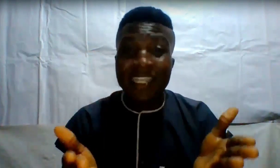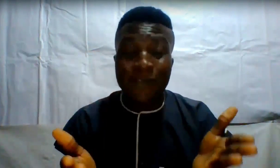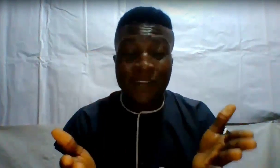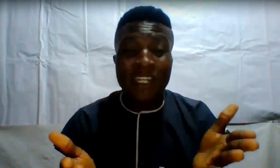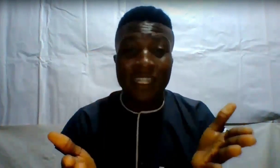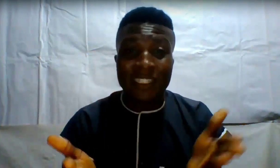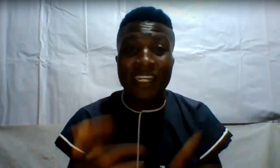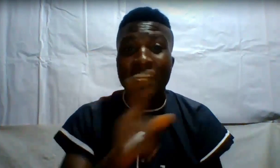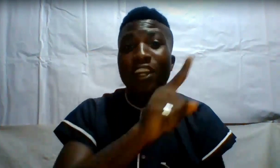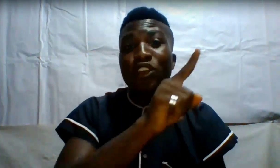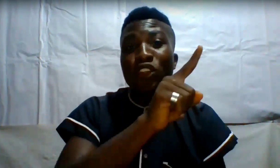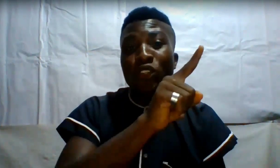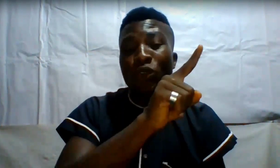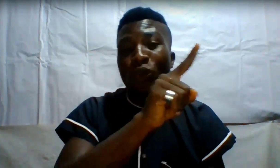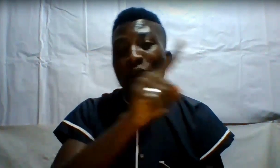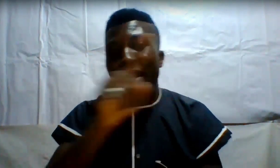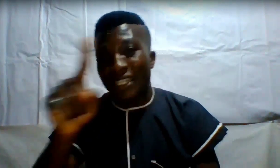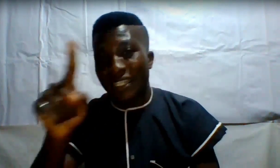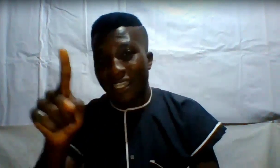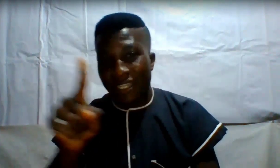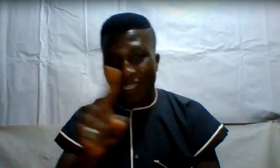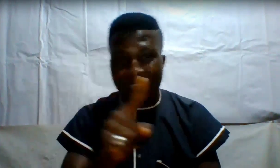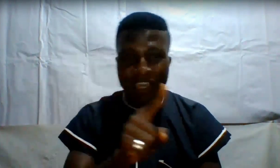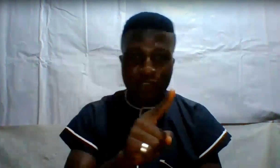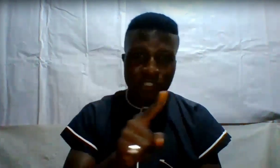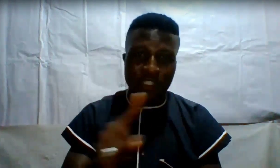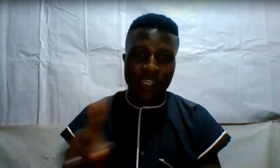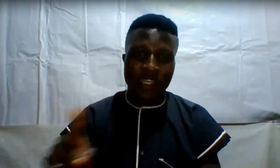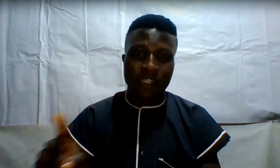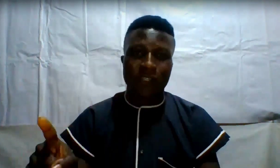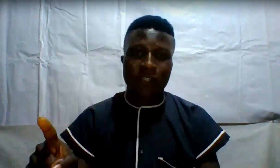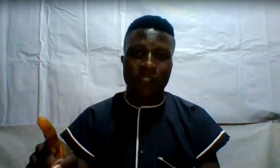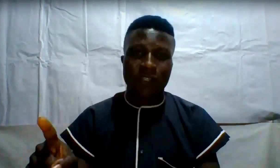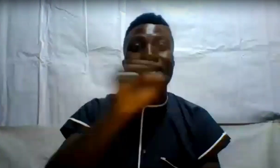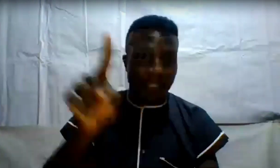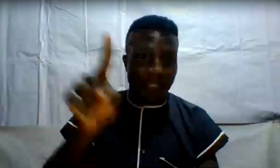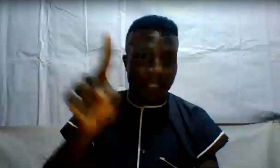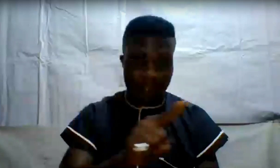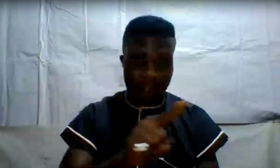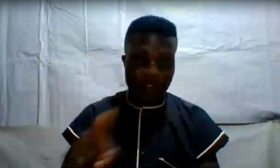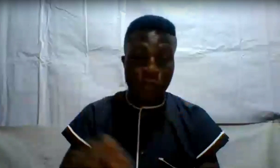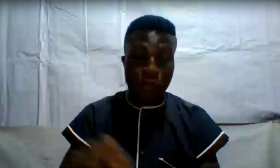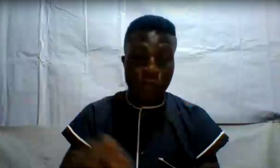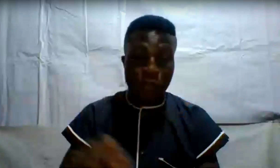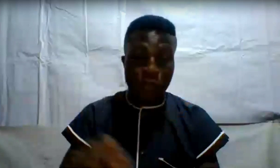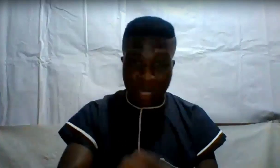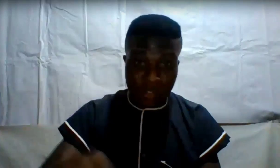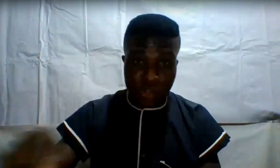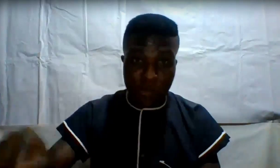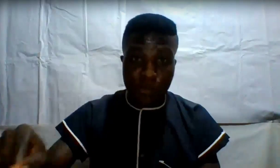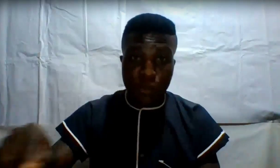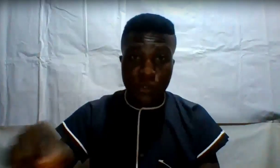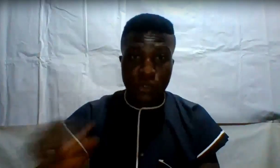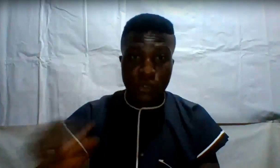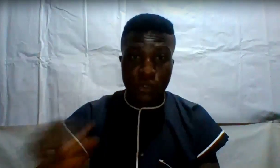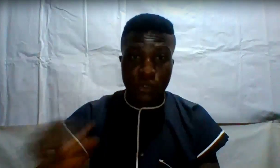air using the index finger. Write Z. The way you write it on your book, write it like that using your index finger.